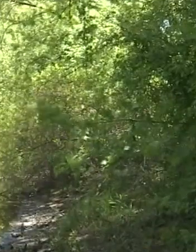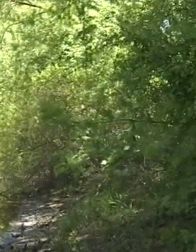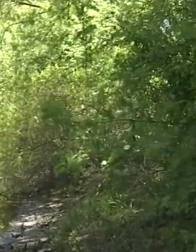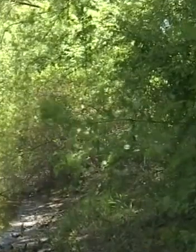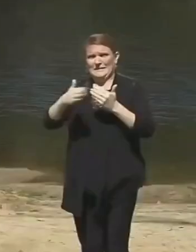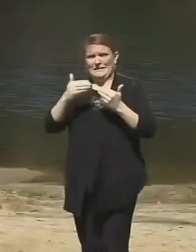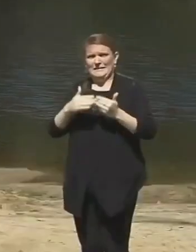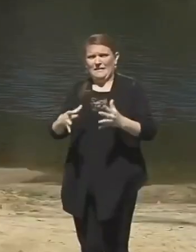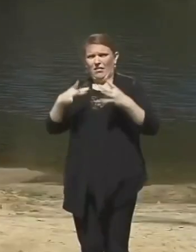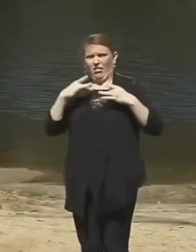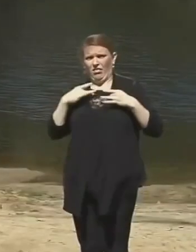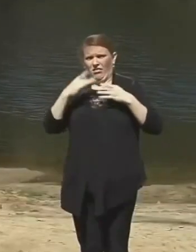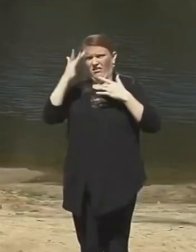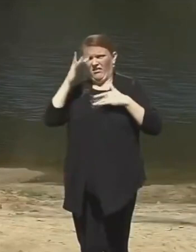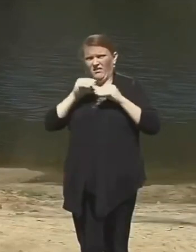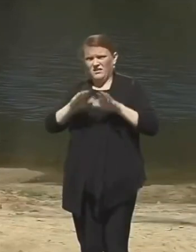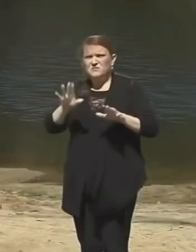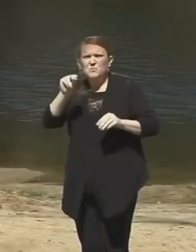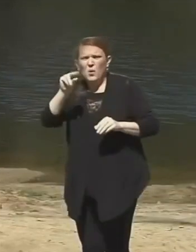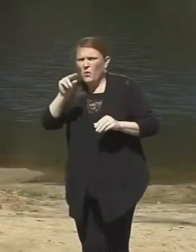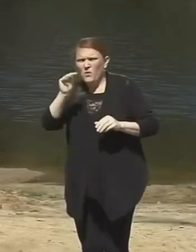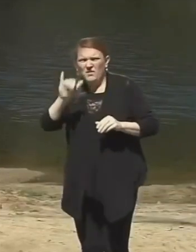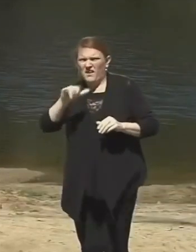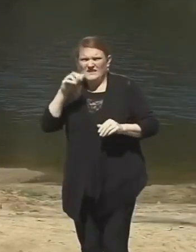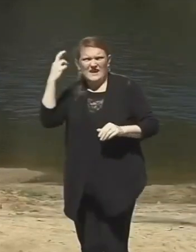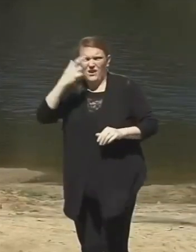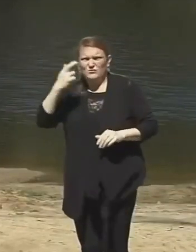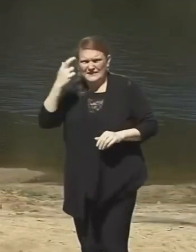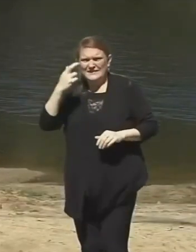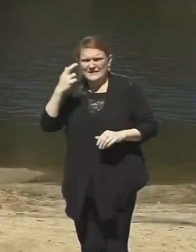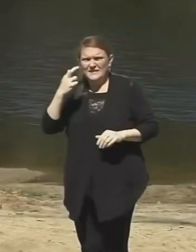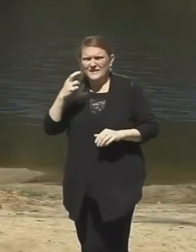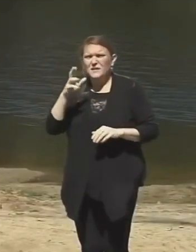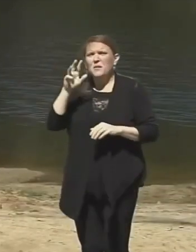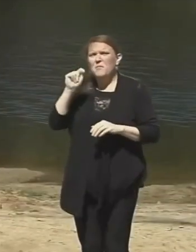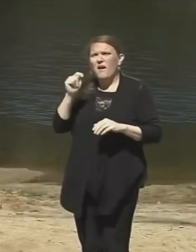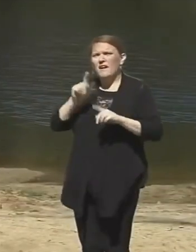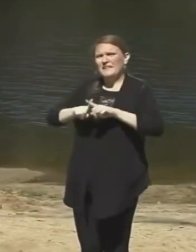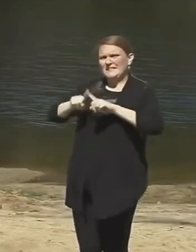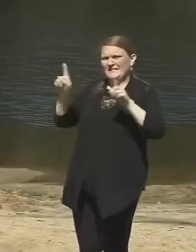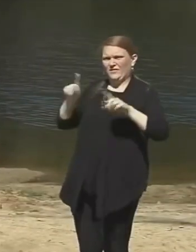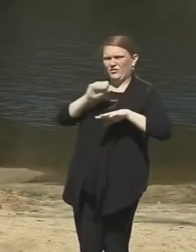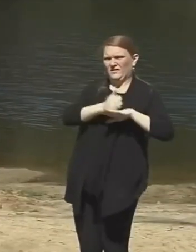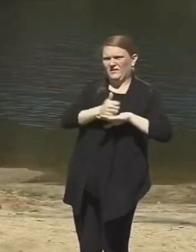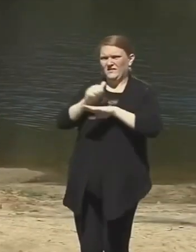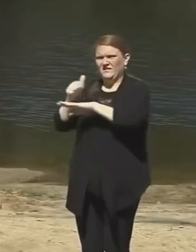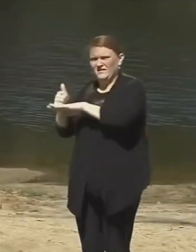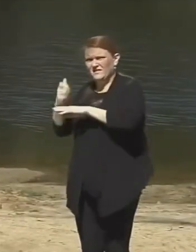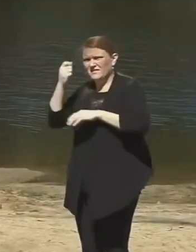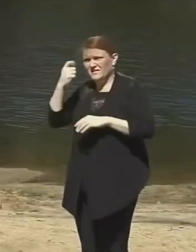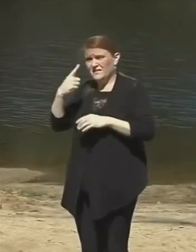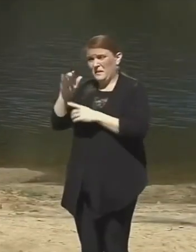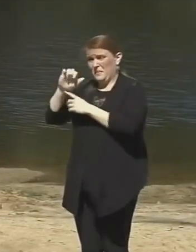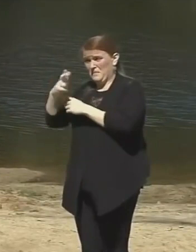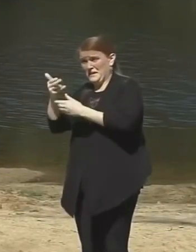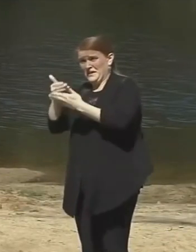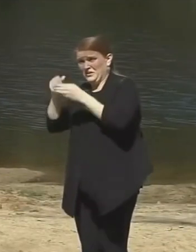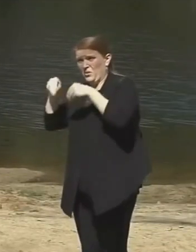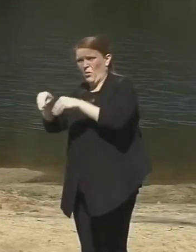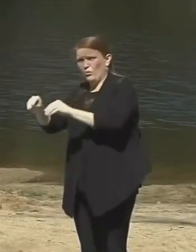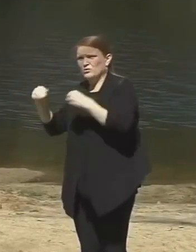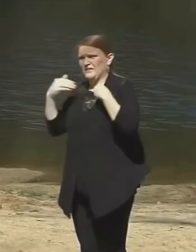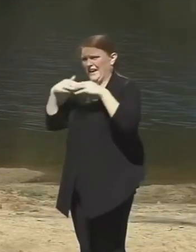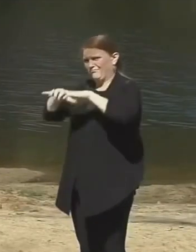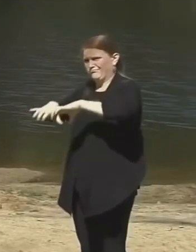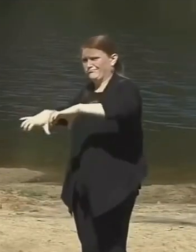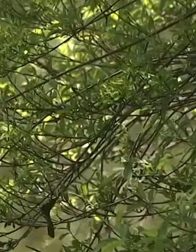of coronavirus. It's because some of the beaches and what happens on shore, they're just not big enough in our inland parks to be able to